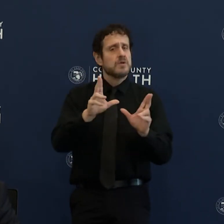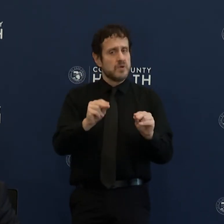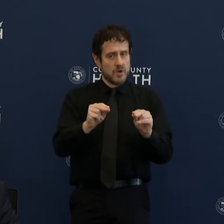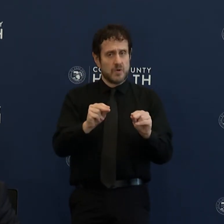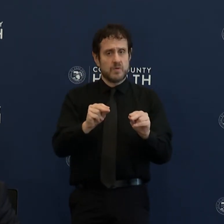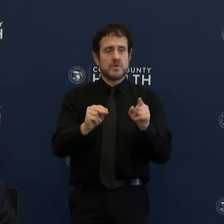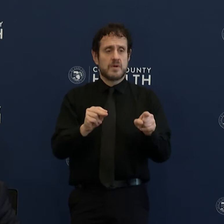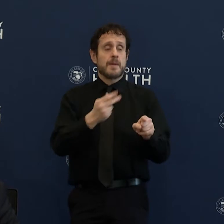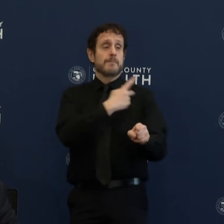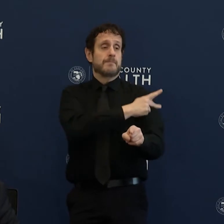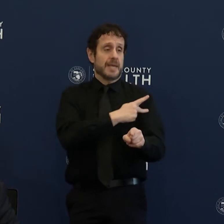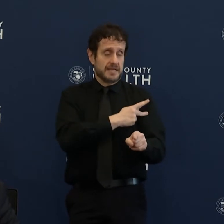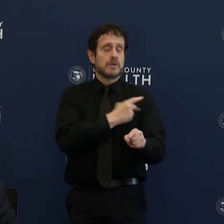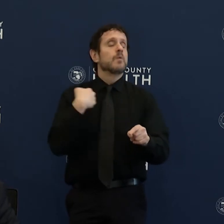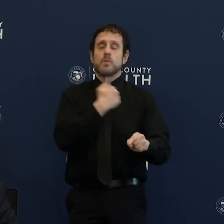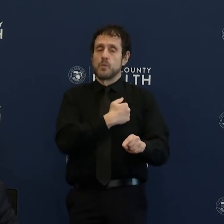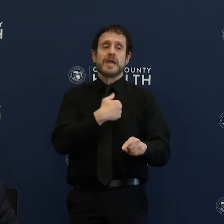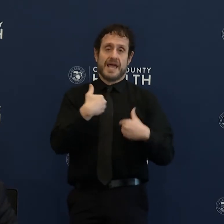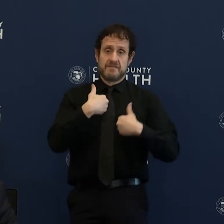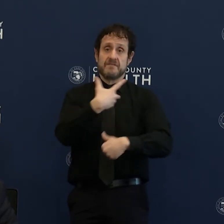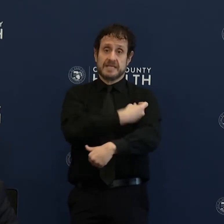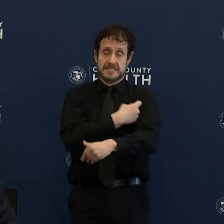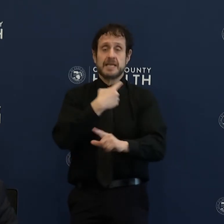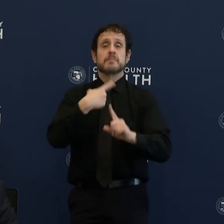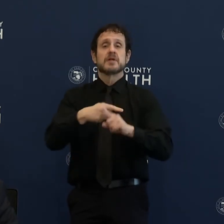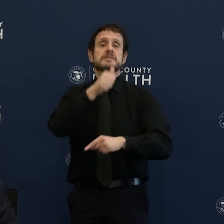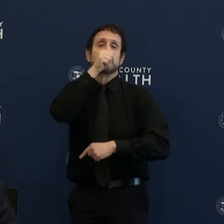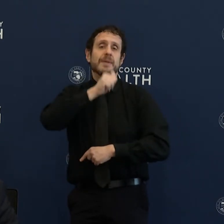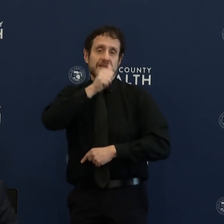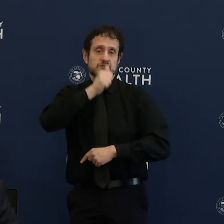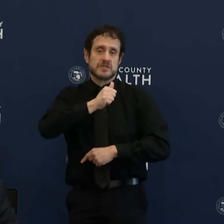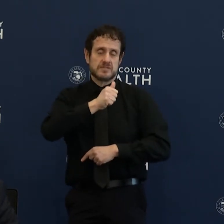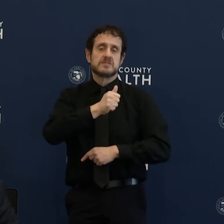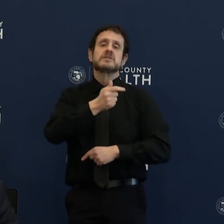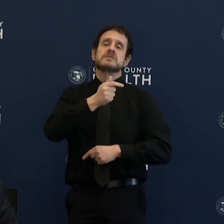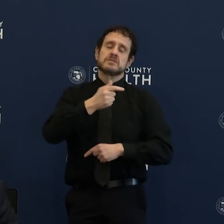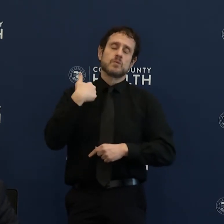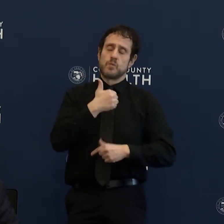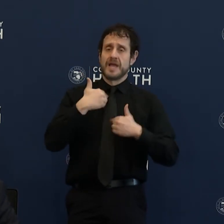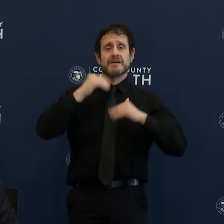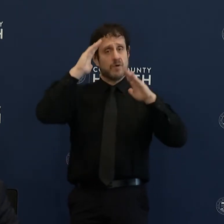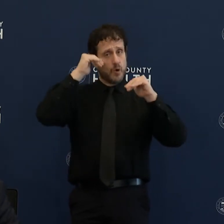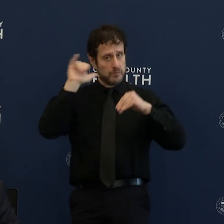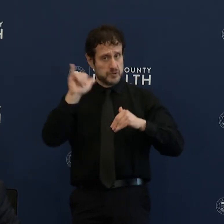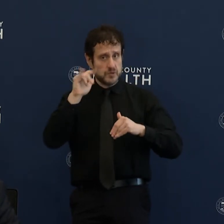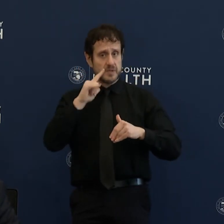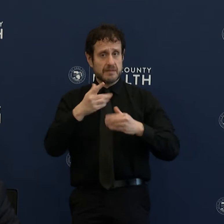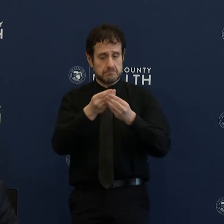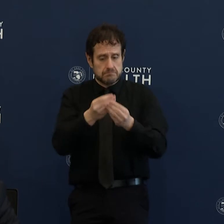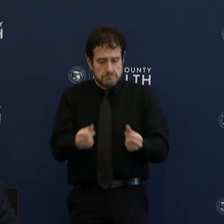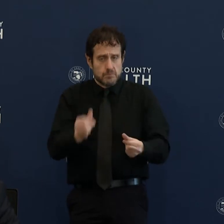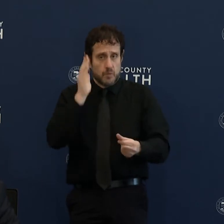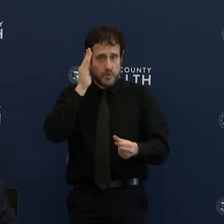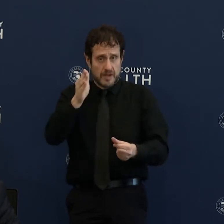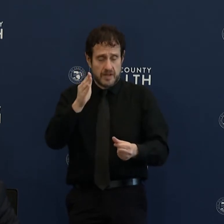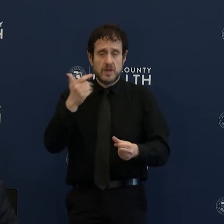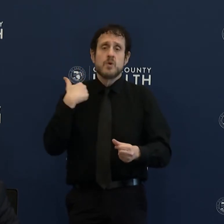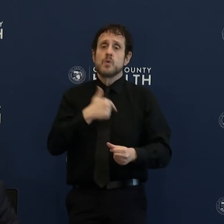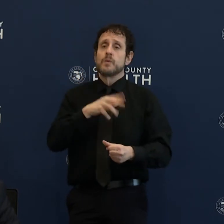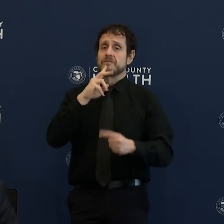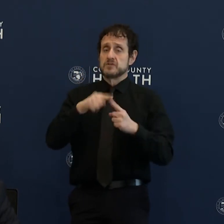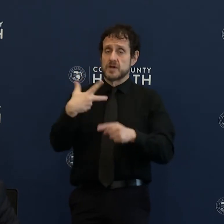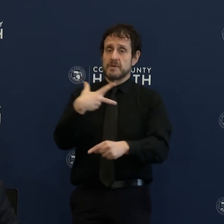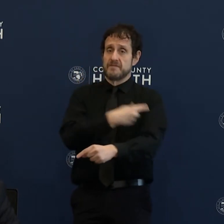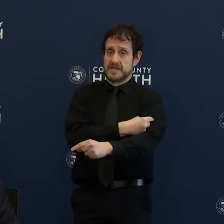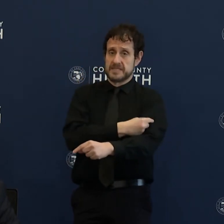the difference for all of us, and that's what we encourage today. Health equity is at the core of our organization's mission, and we cannot talk about vaccination